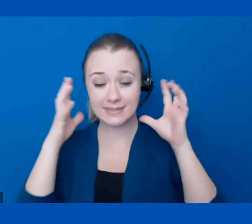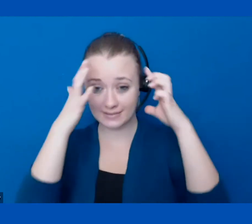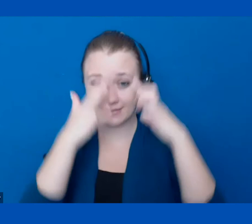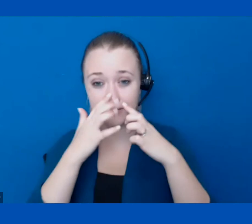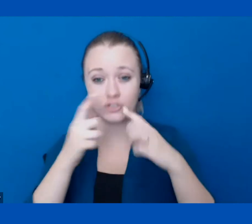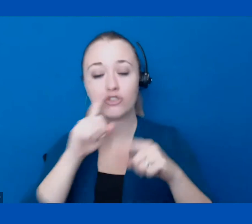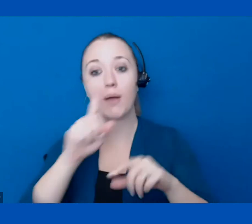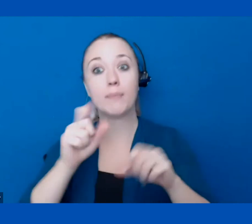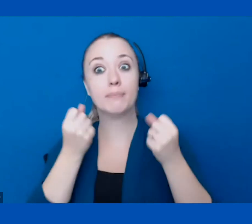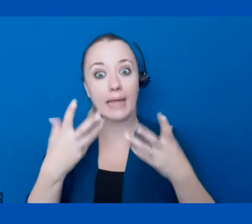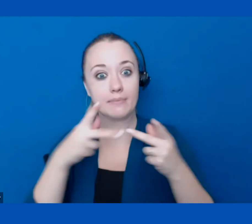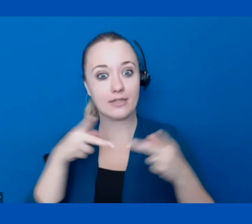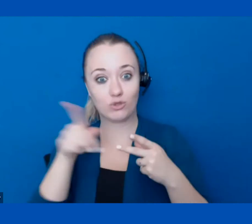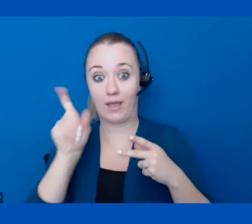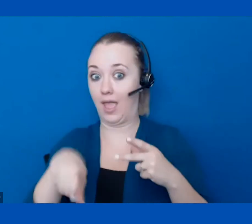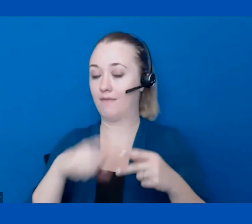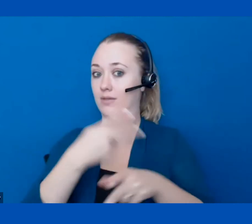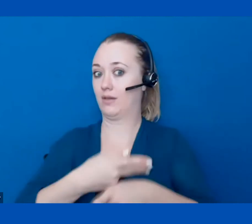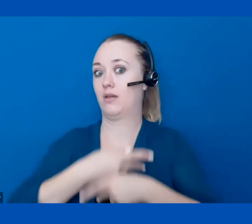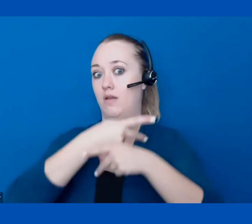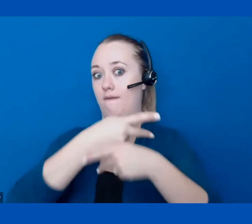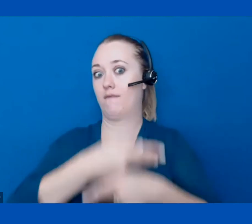to be really careful. And so